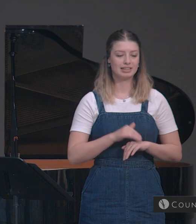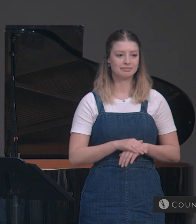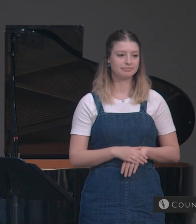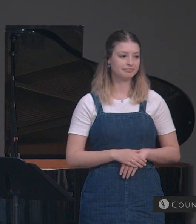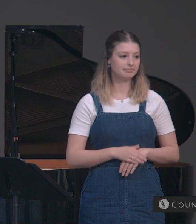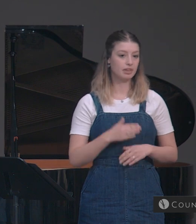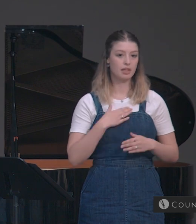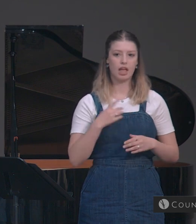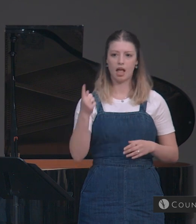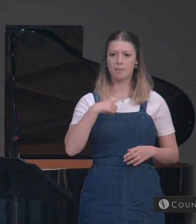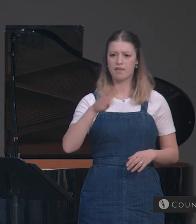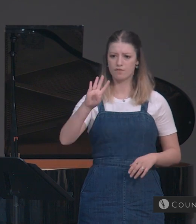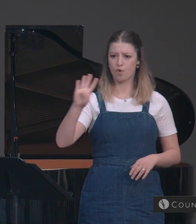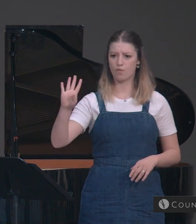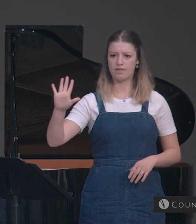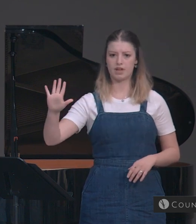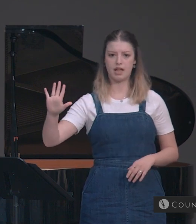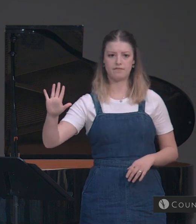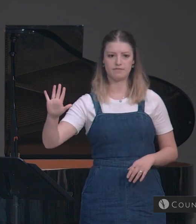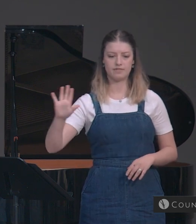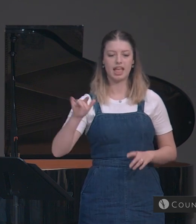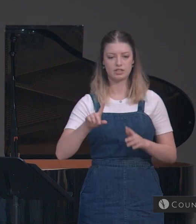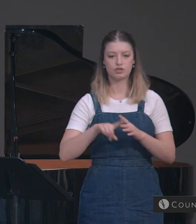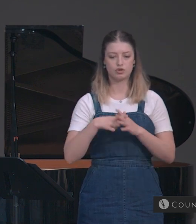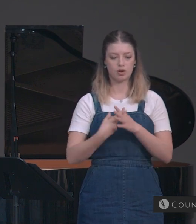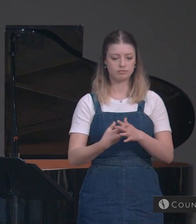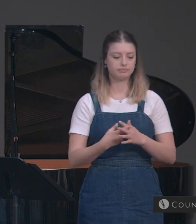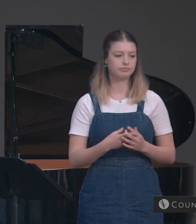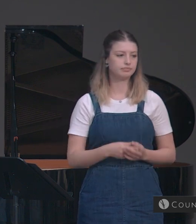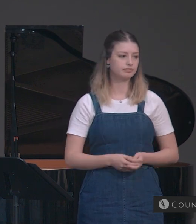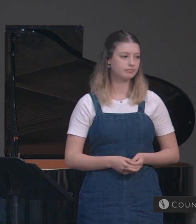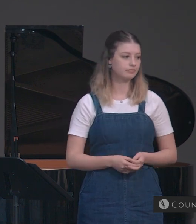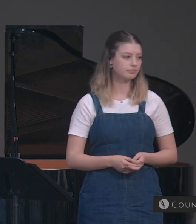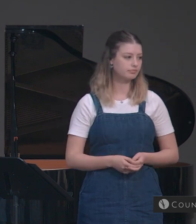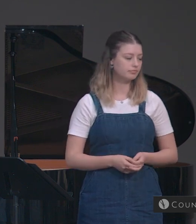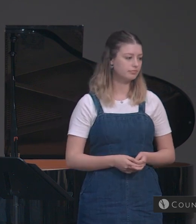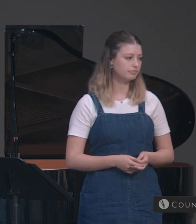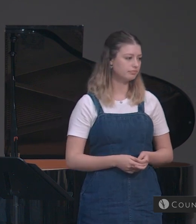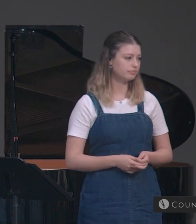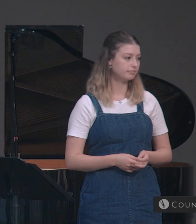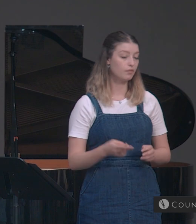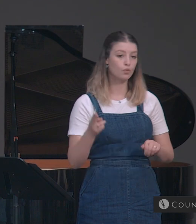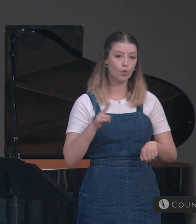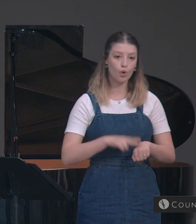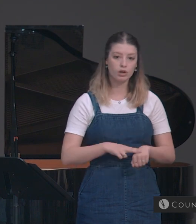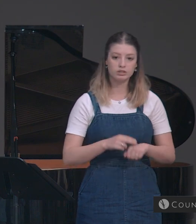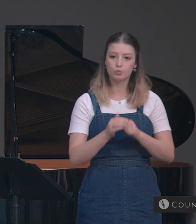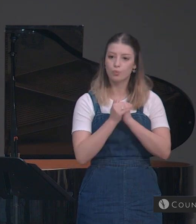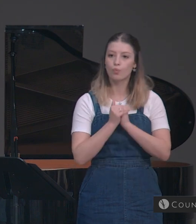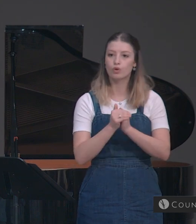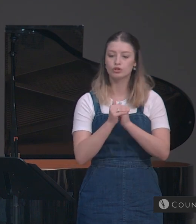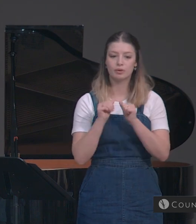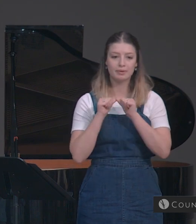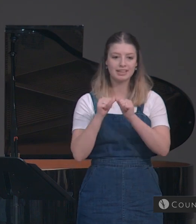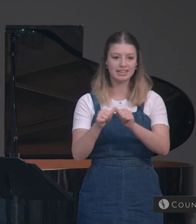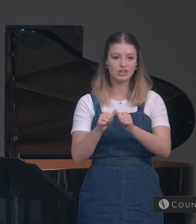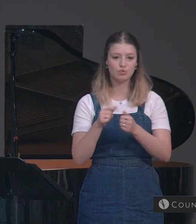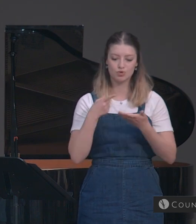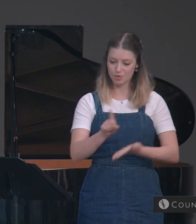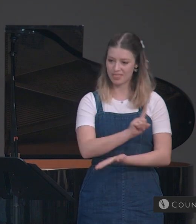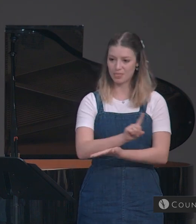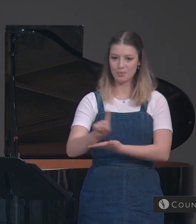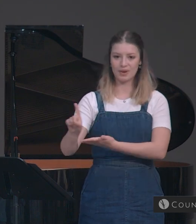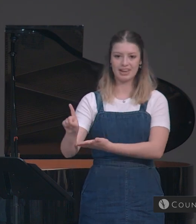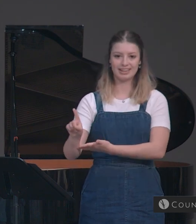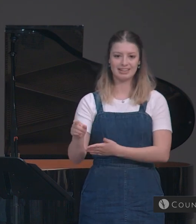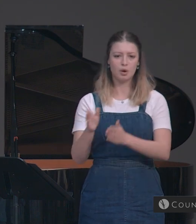back at 4:45 is when the picnic starts. Of course, worship continues throughout the week as